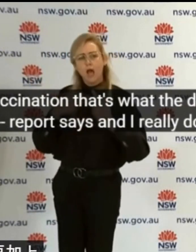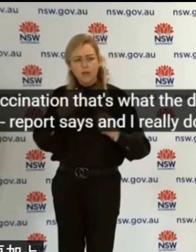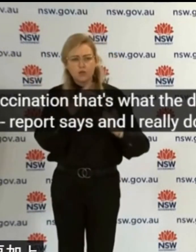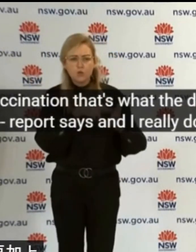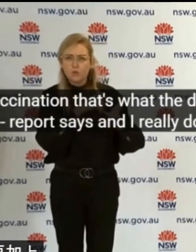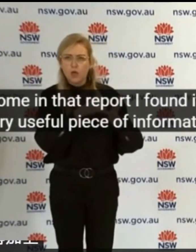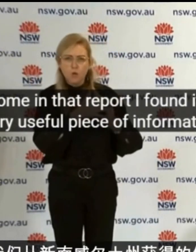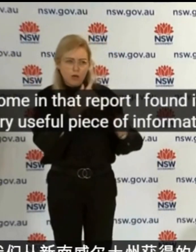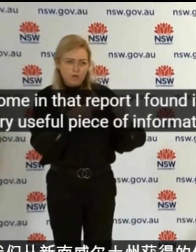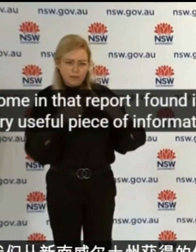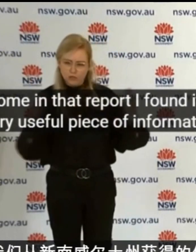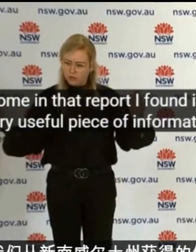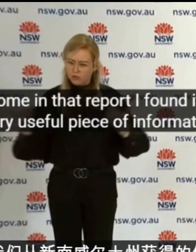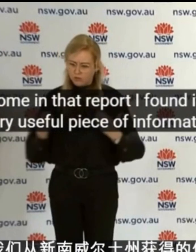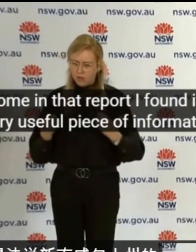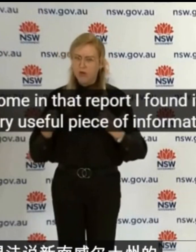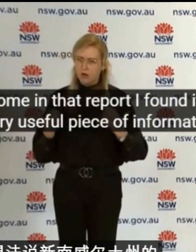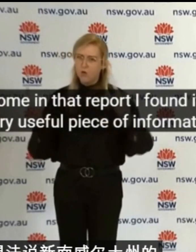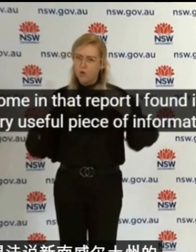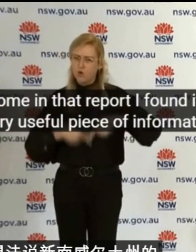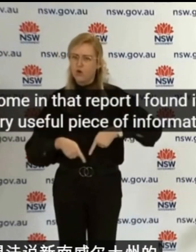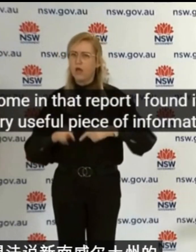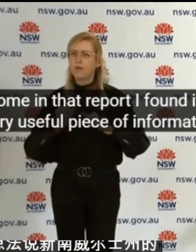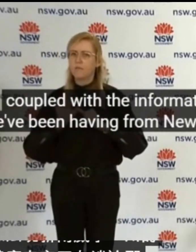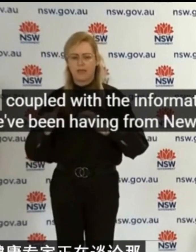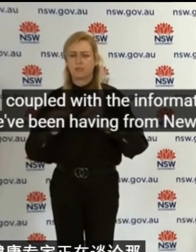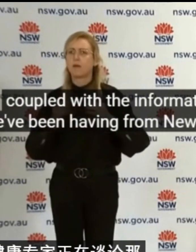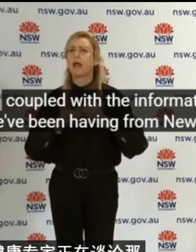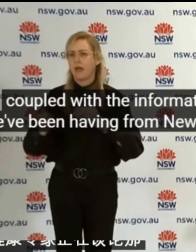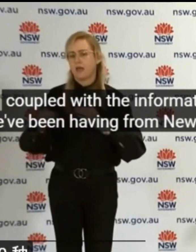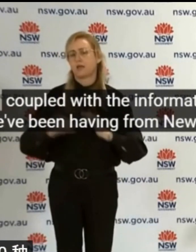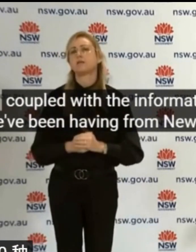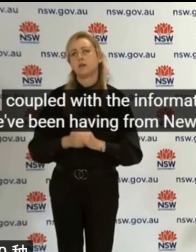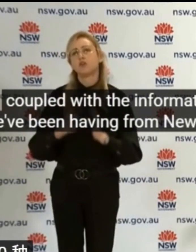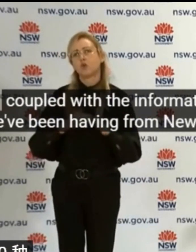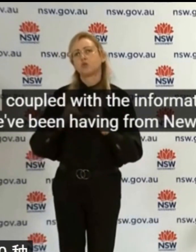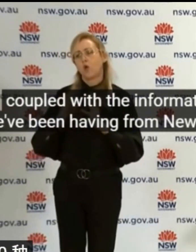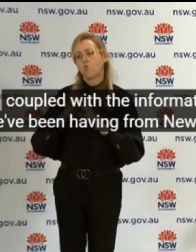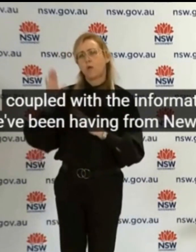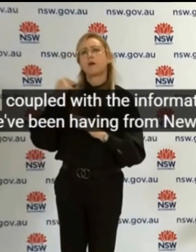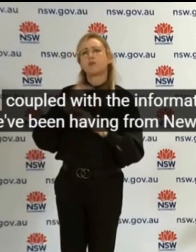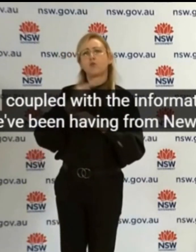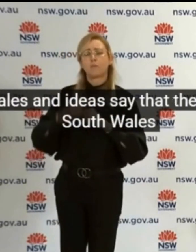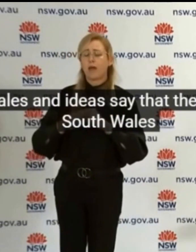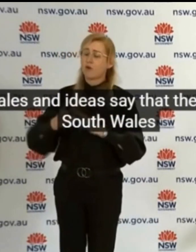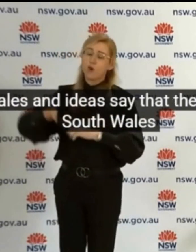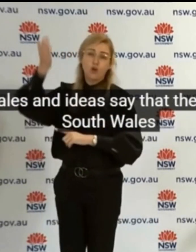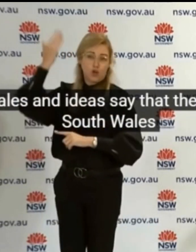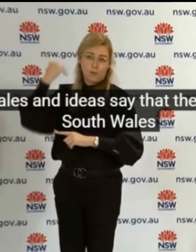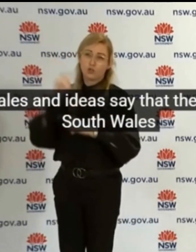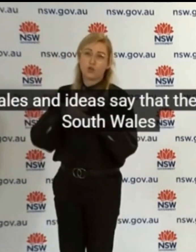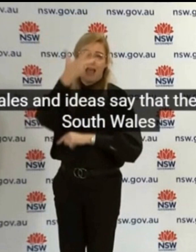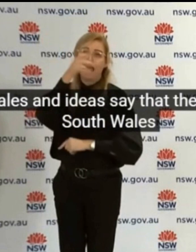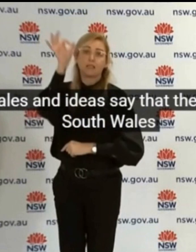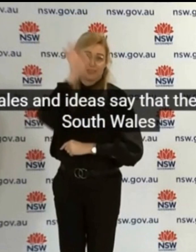And I dare say that the New South Wales health experts were talking about that 80% vaccination rate in adults for some months, even before the report came